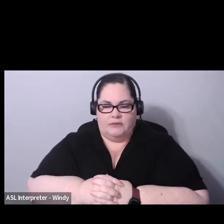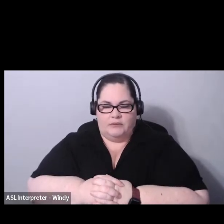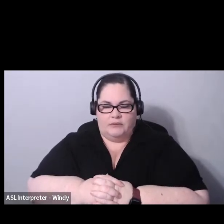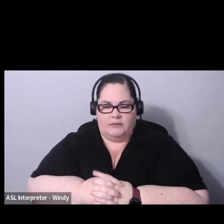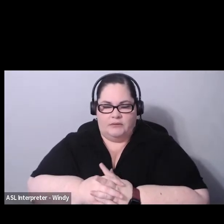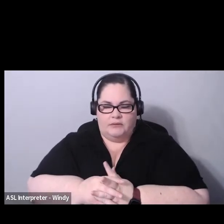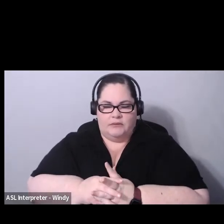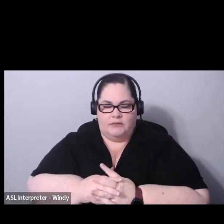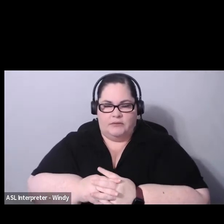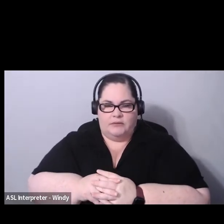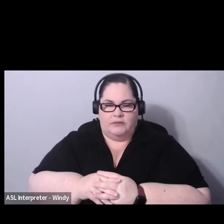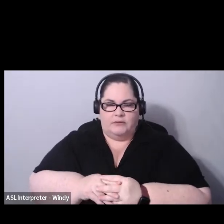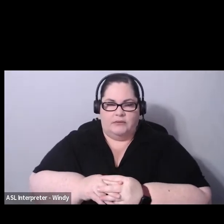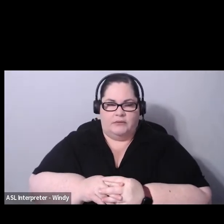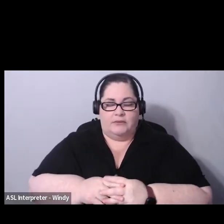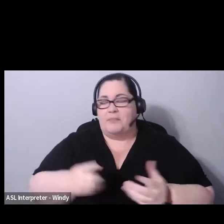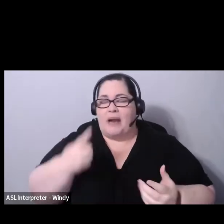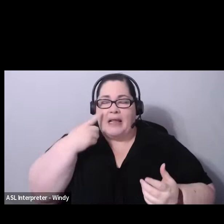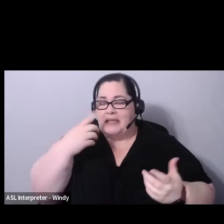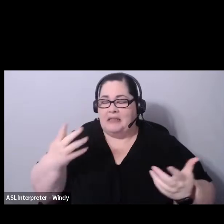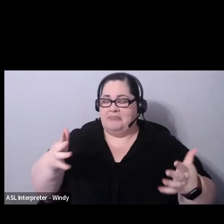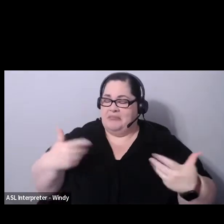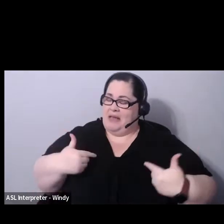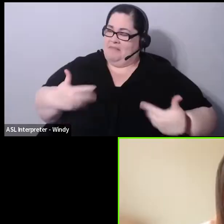But I think I'm good.